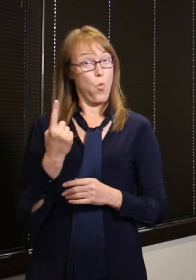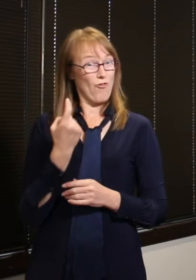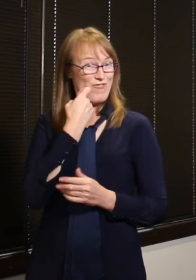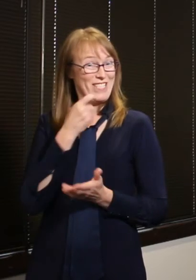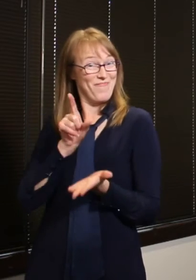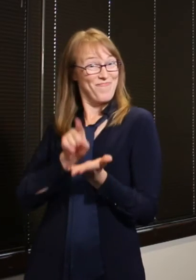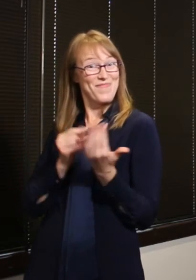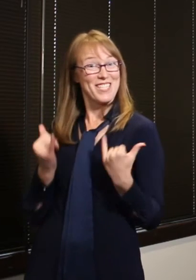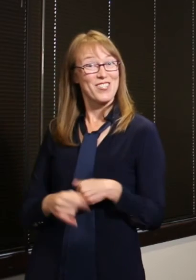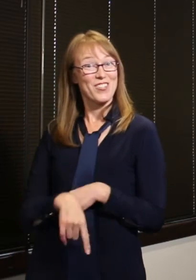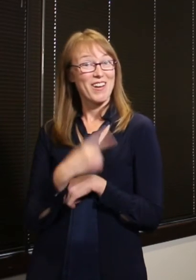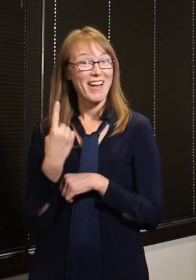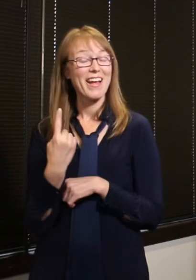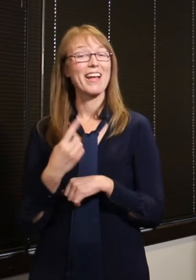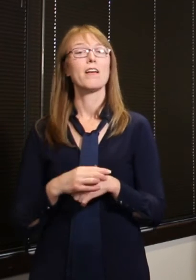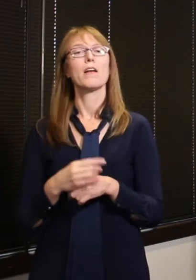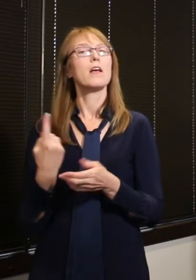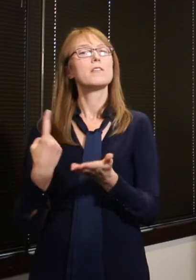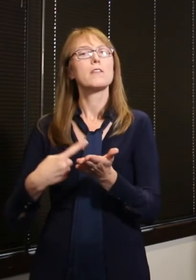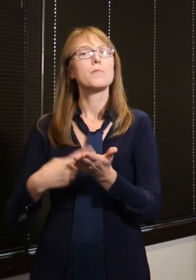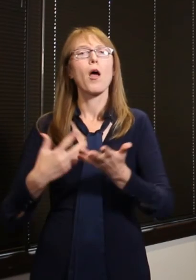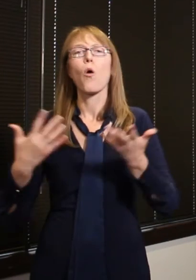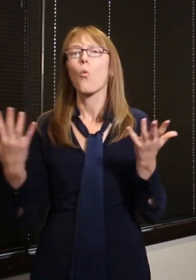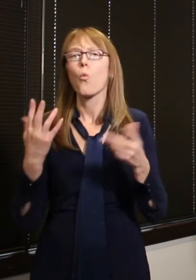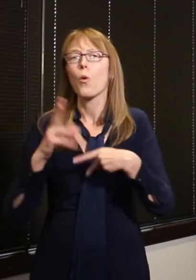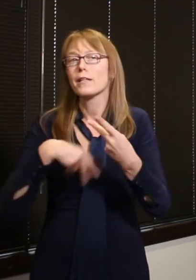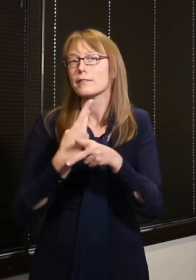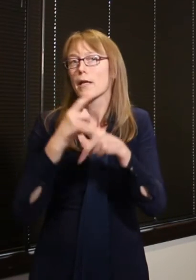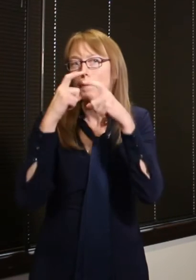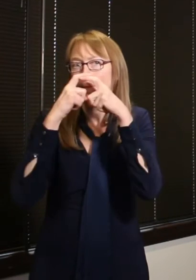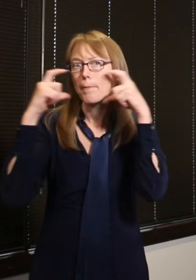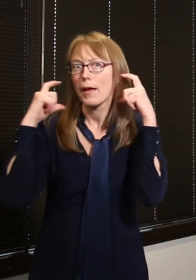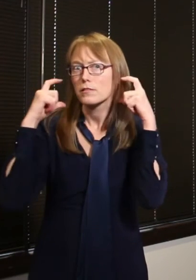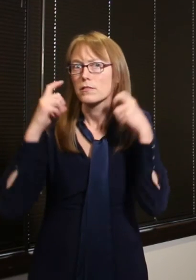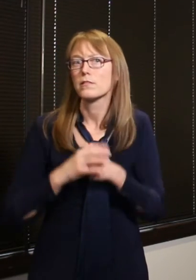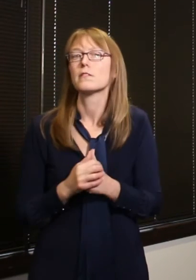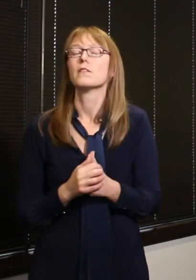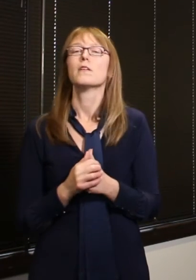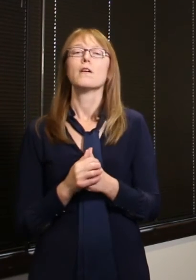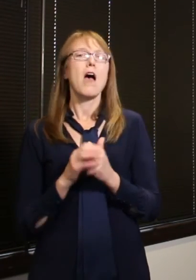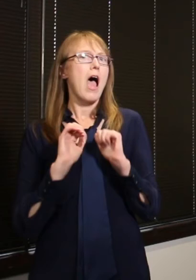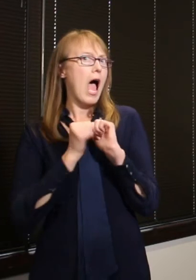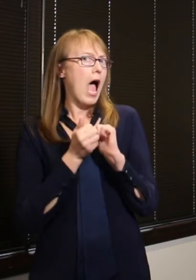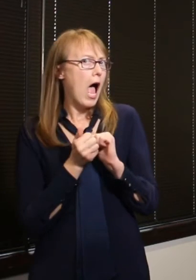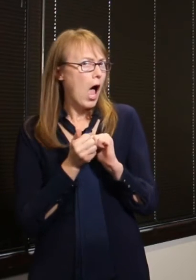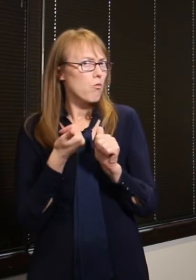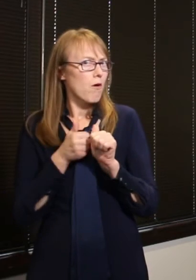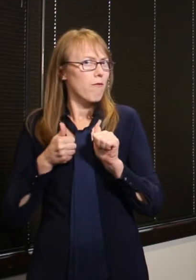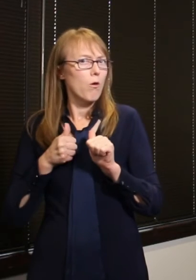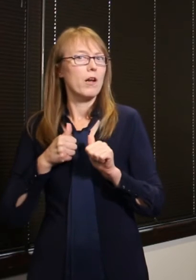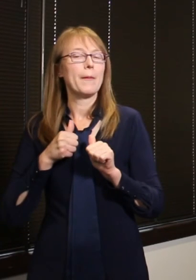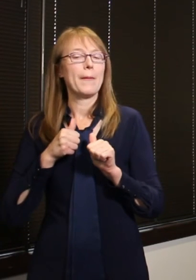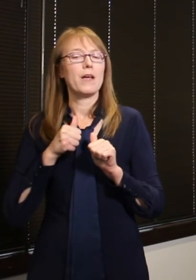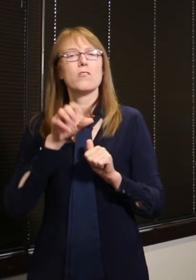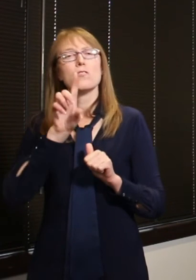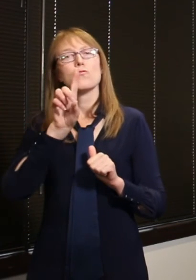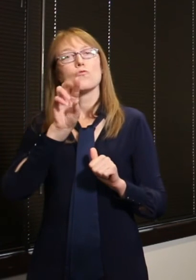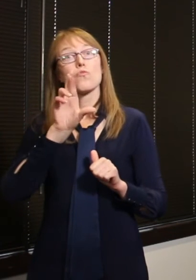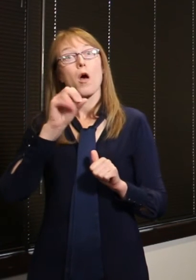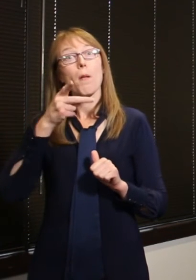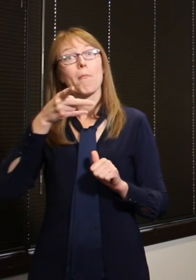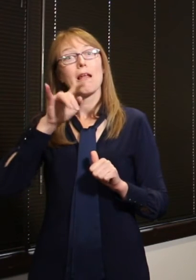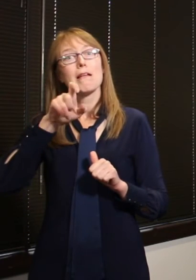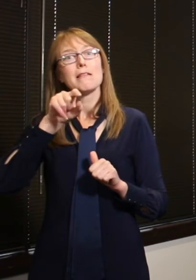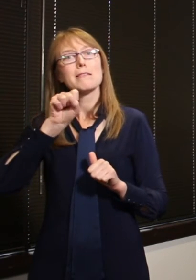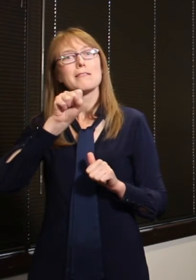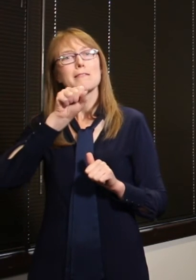mask material that can be used to prevent aerosols and droplets from getting into the atmosphere, either from coughing, sneezing, or even just